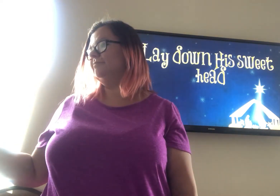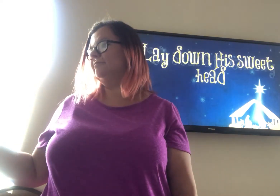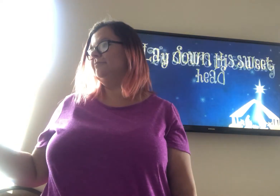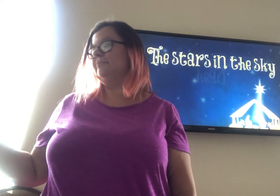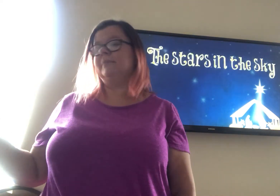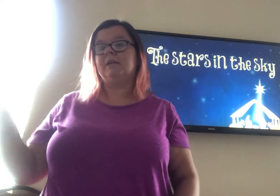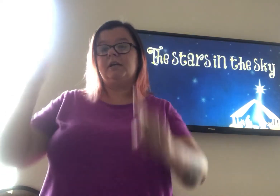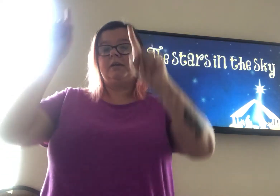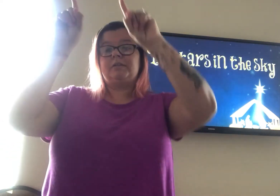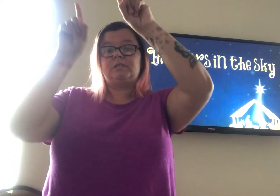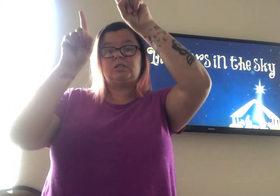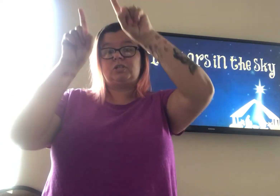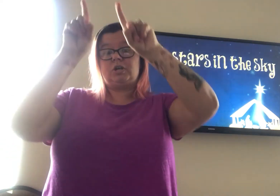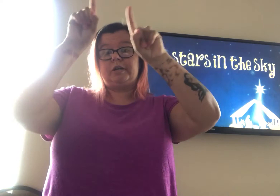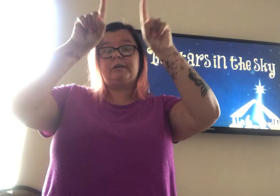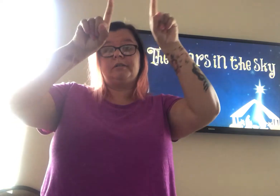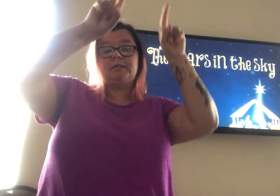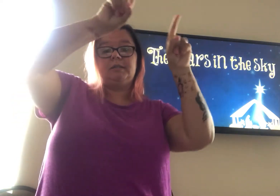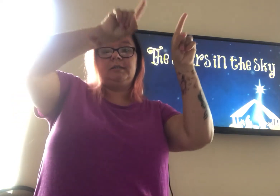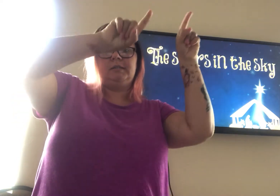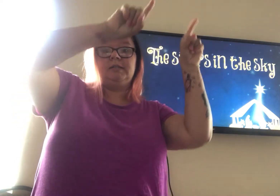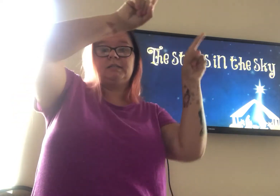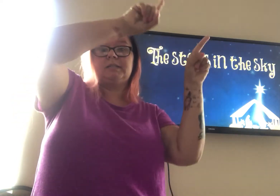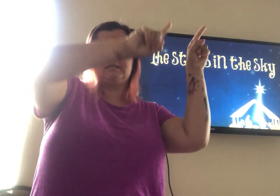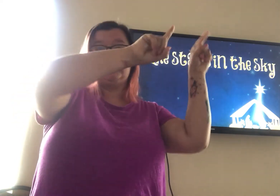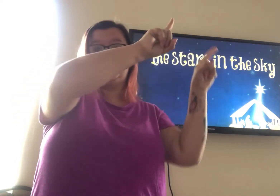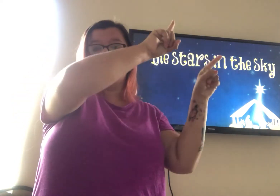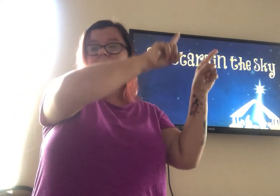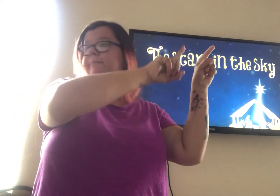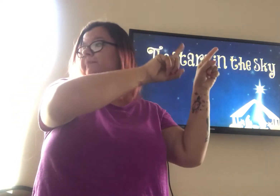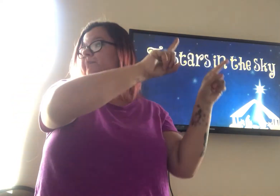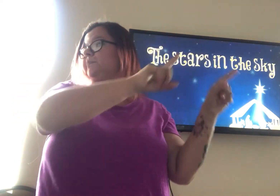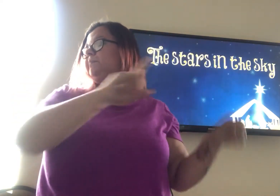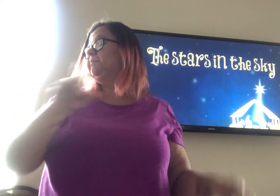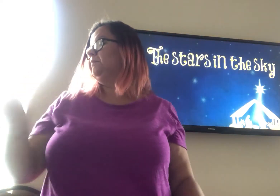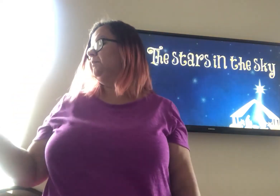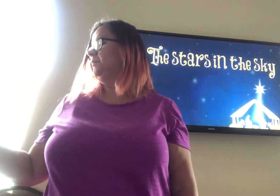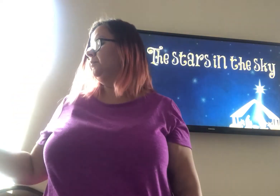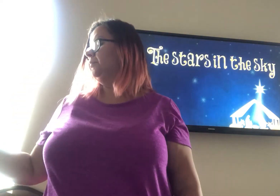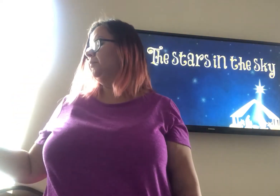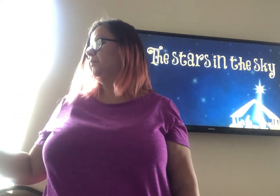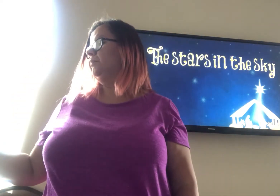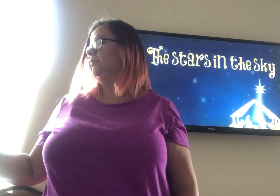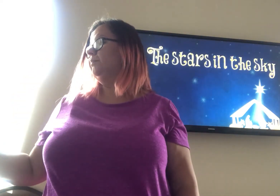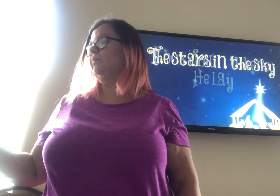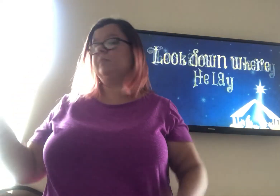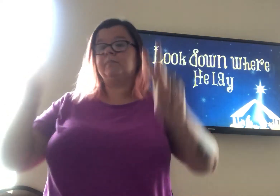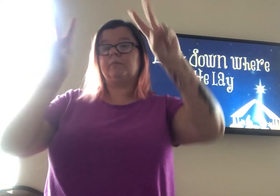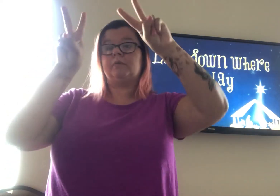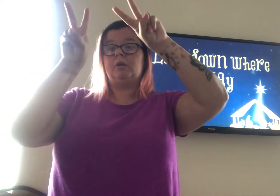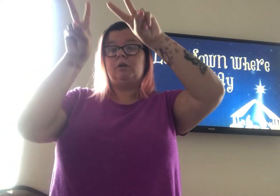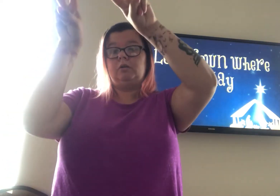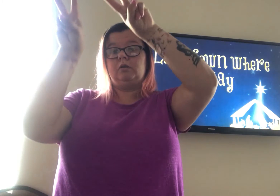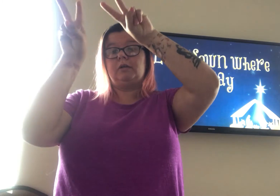The stars in the sky look